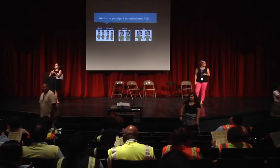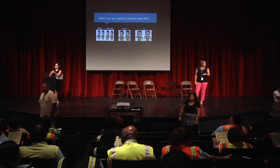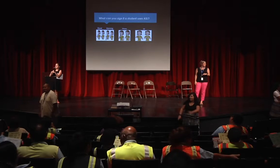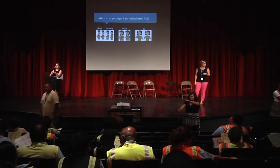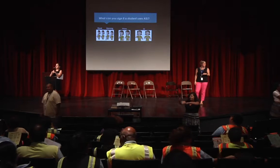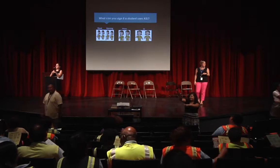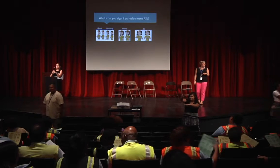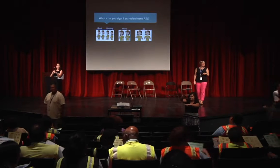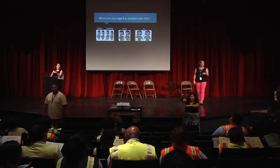2 and 2.